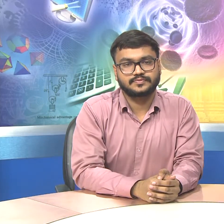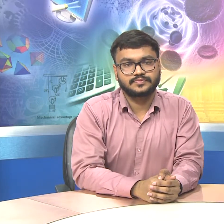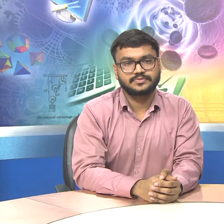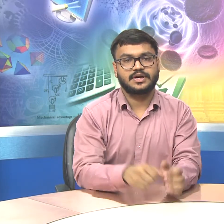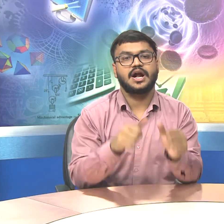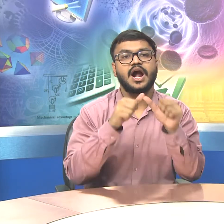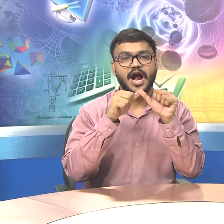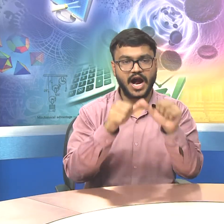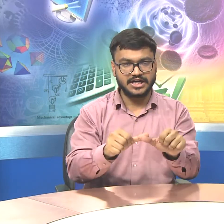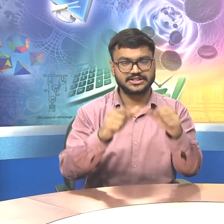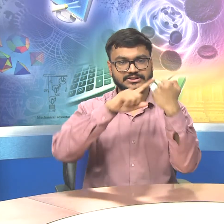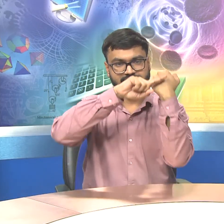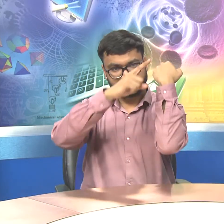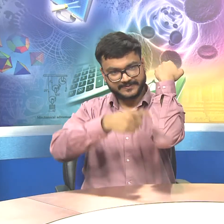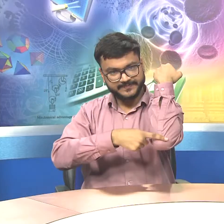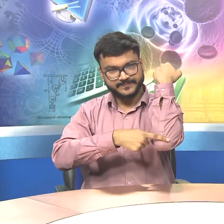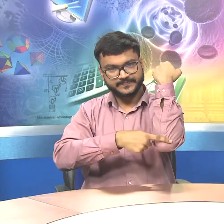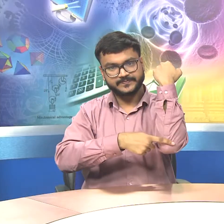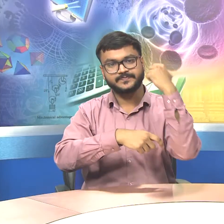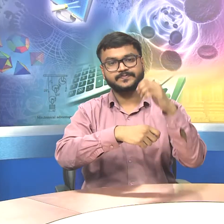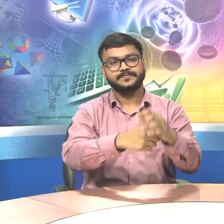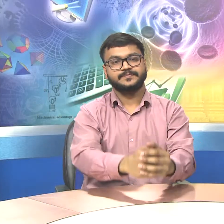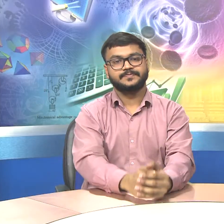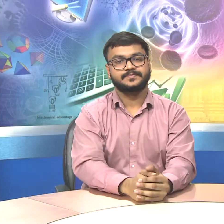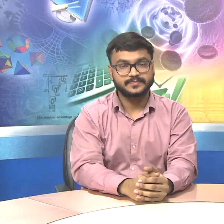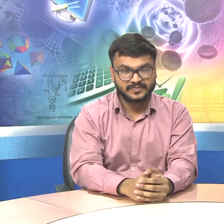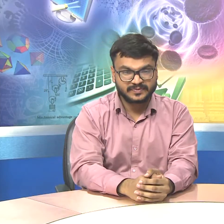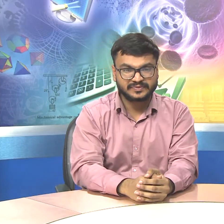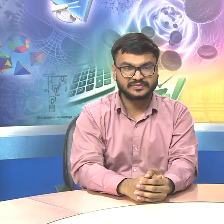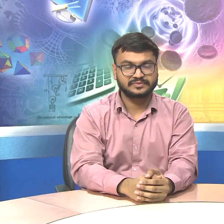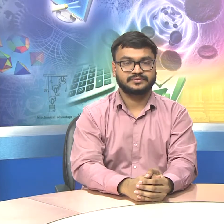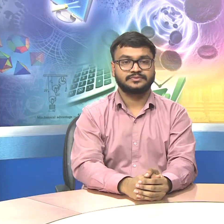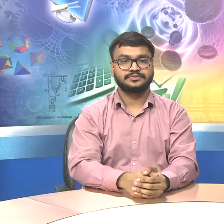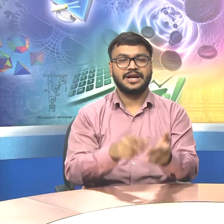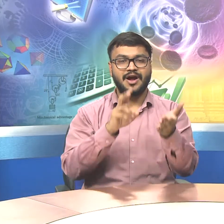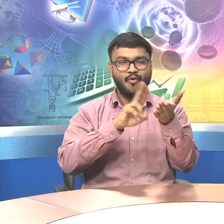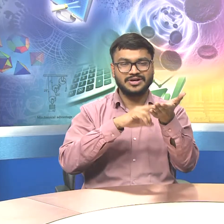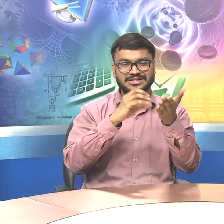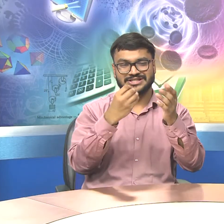And the answer is have is used at the end of the sentence.